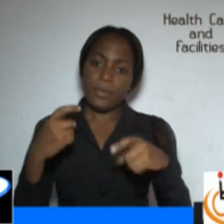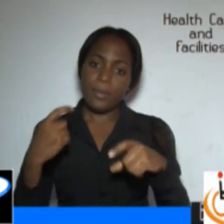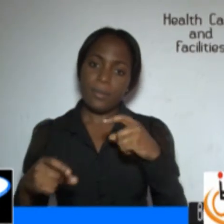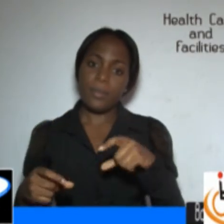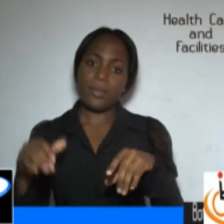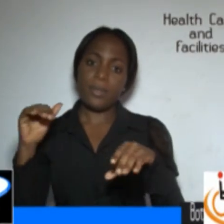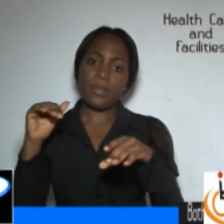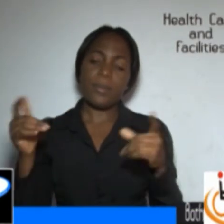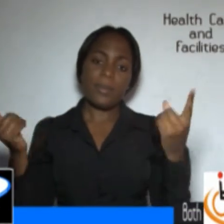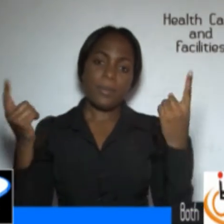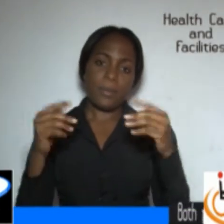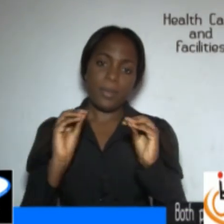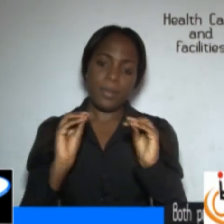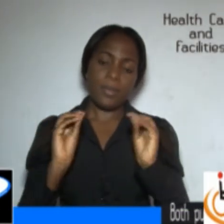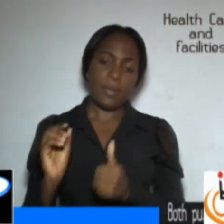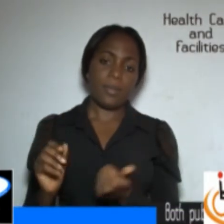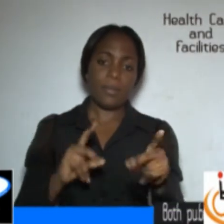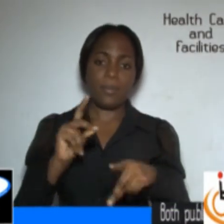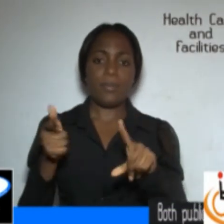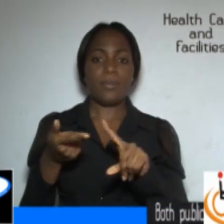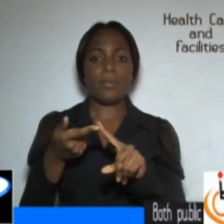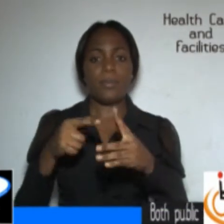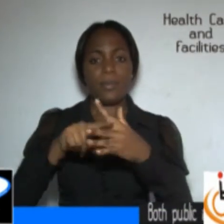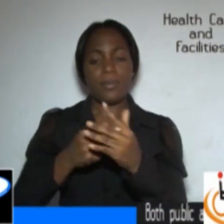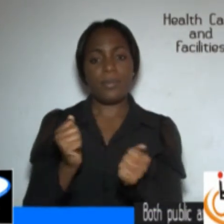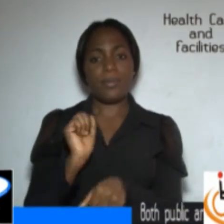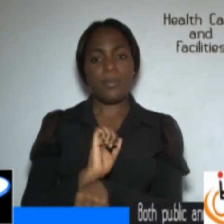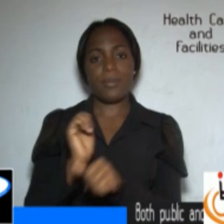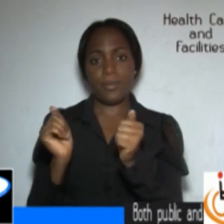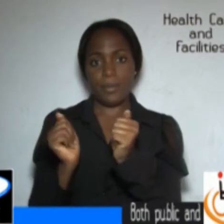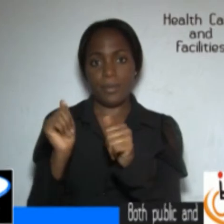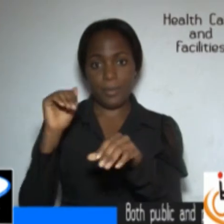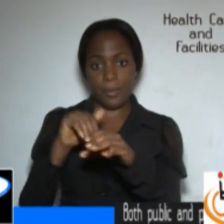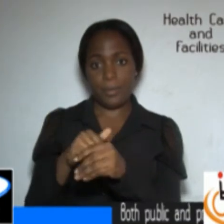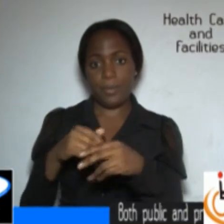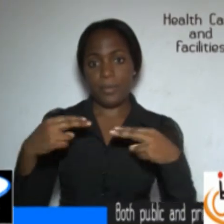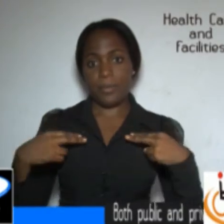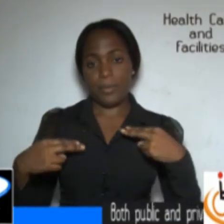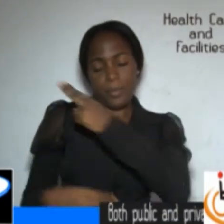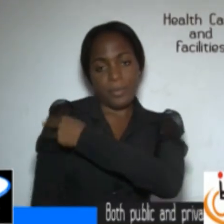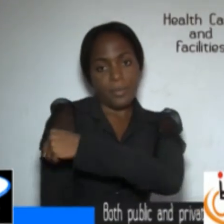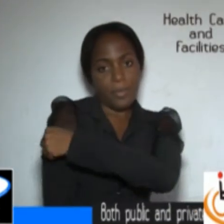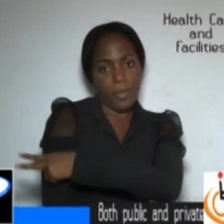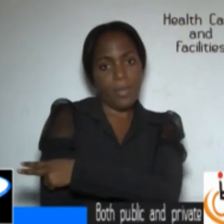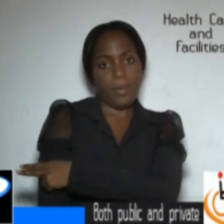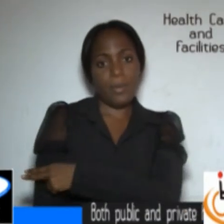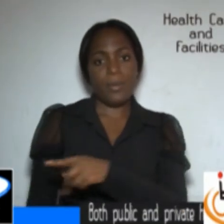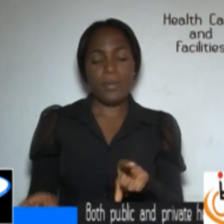health shall include the study of disability and disability-related issues in the curriculum of training